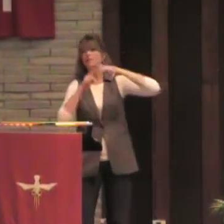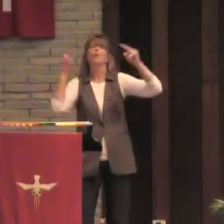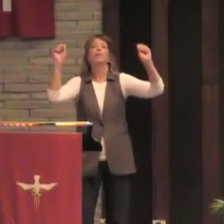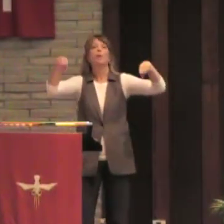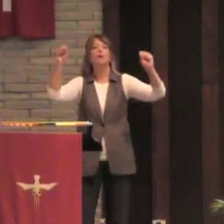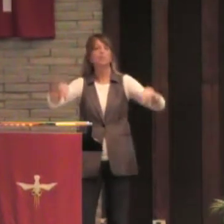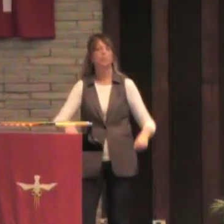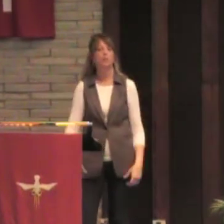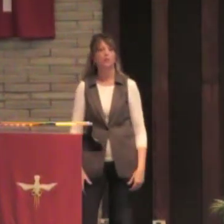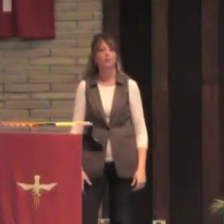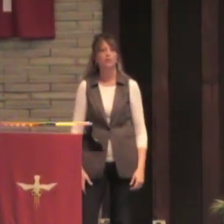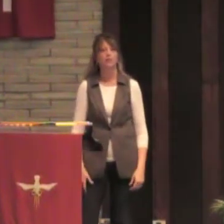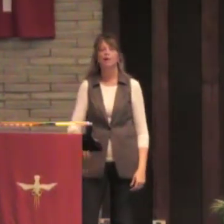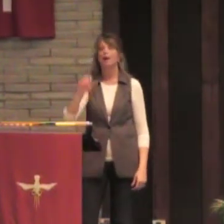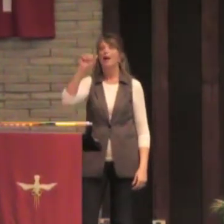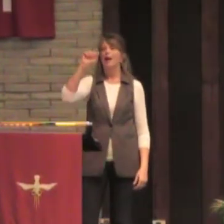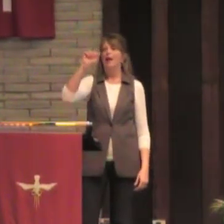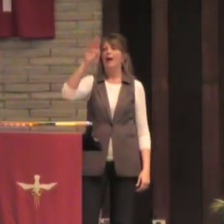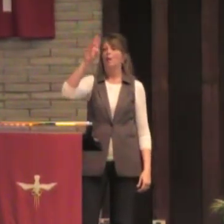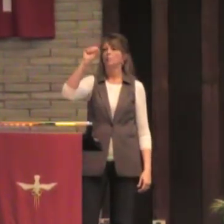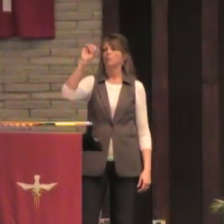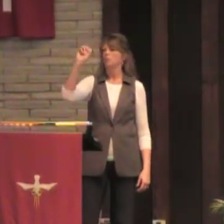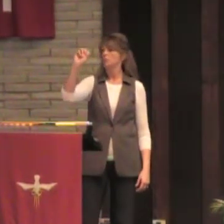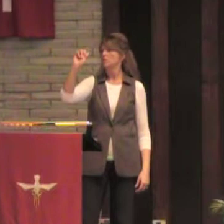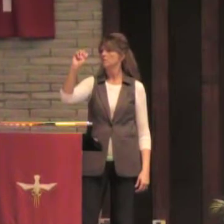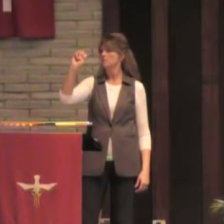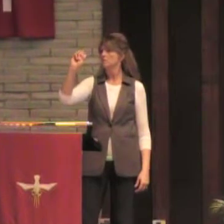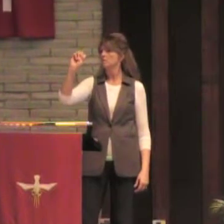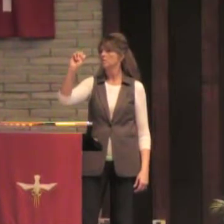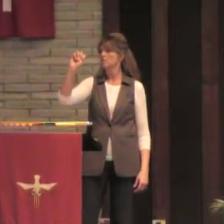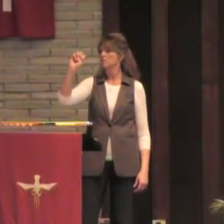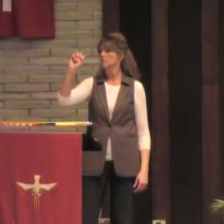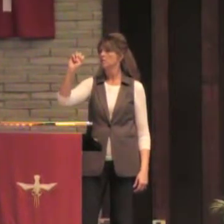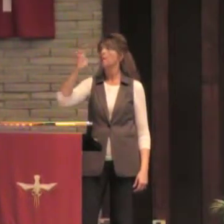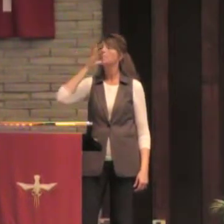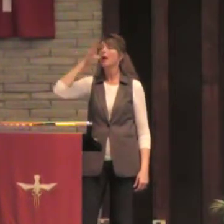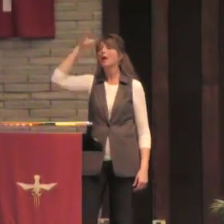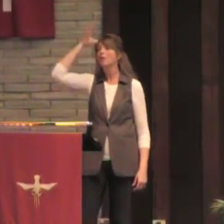parents. That's very possible. Abuse.